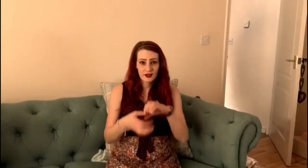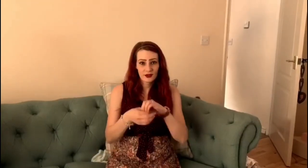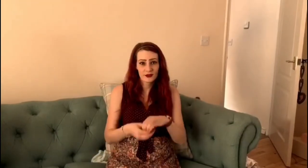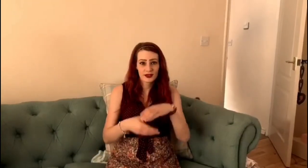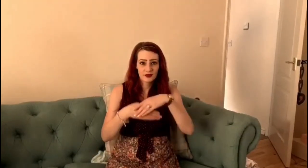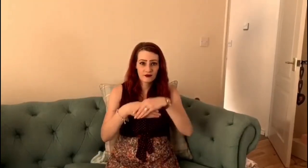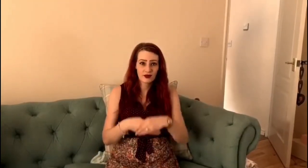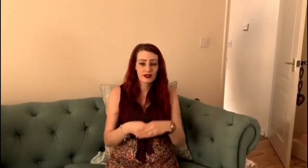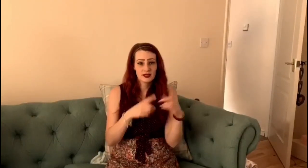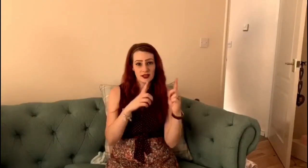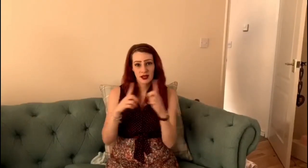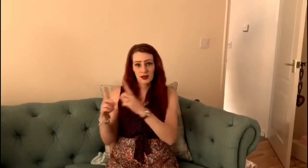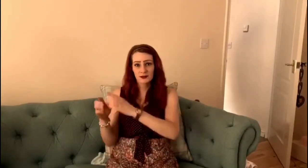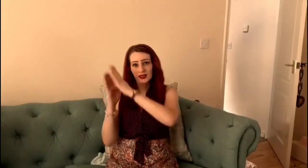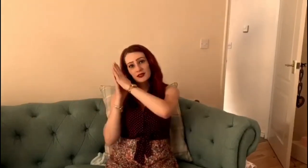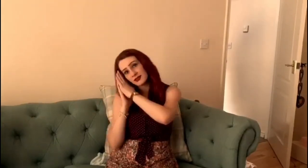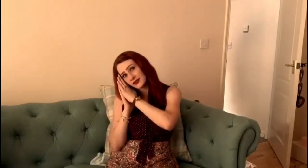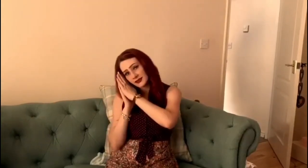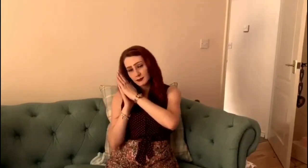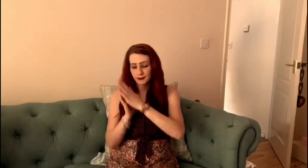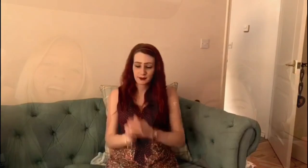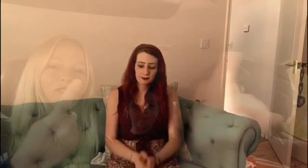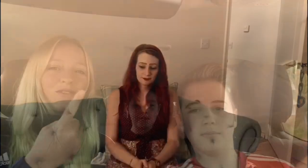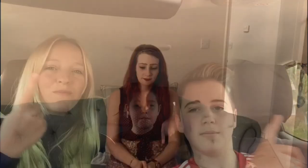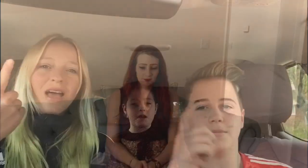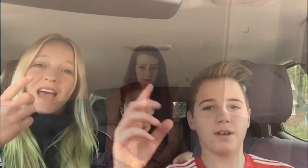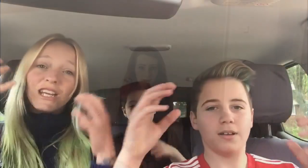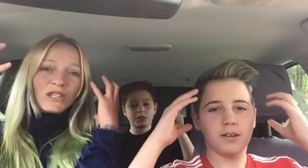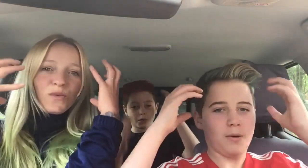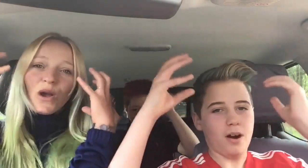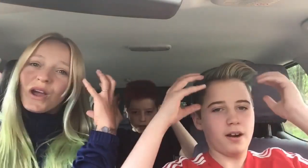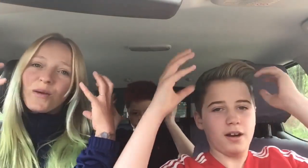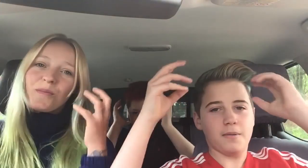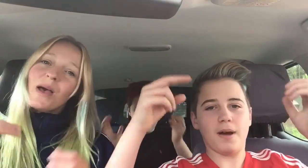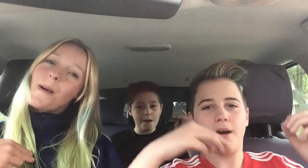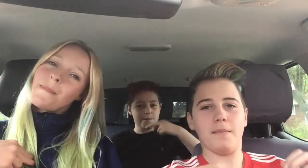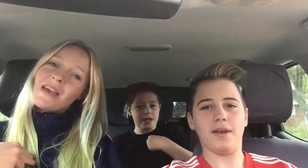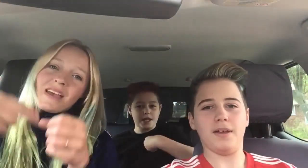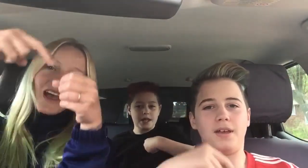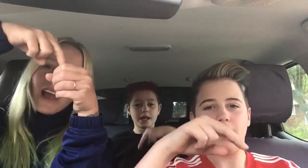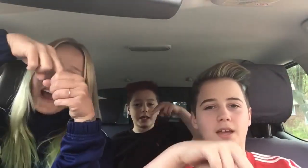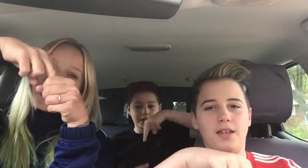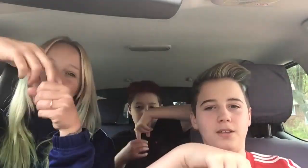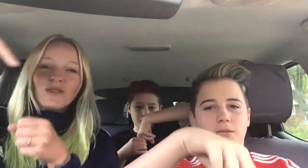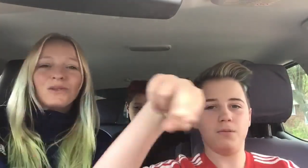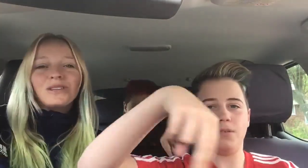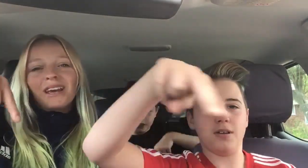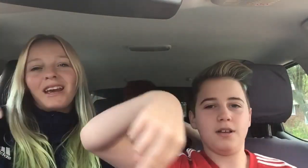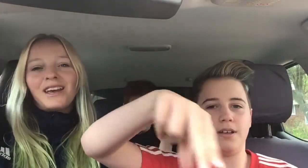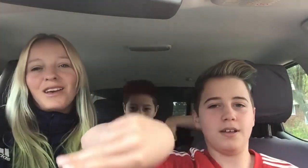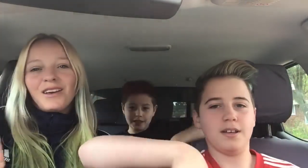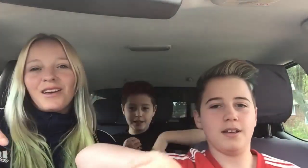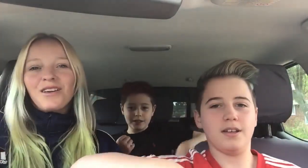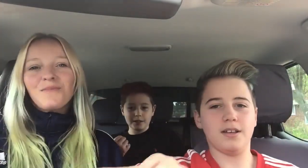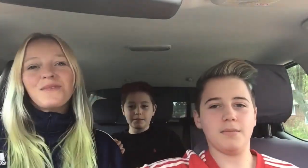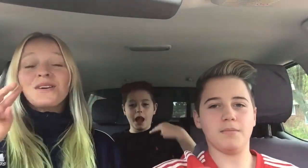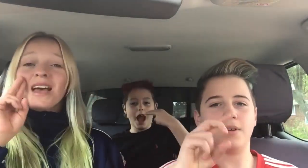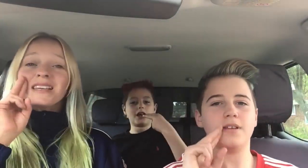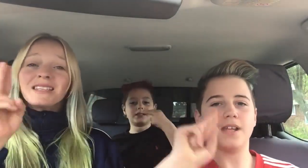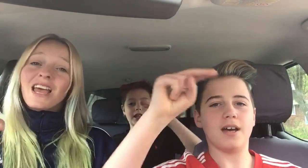Losing friends and I'm chasing sleep. Everybody's worried about me. In too deep, I say I'm